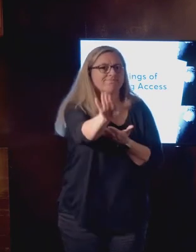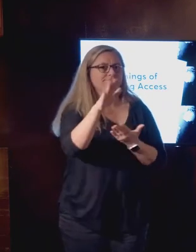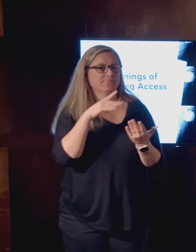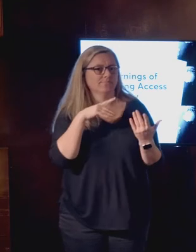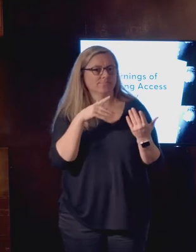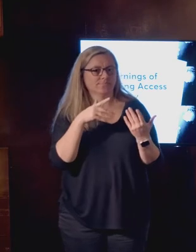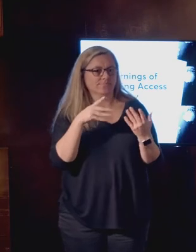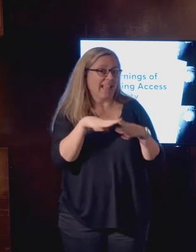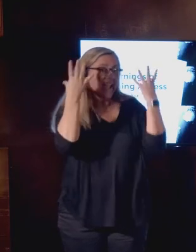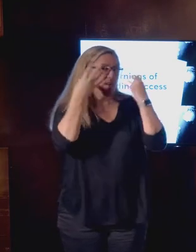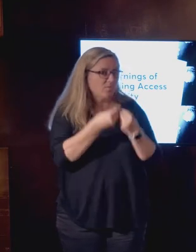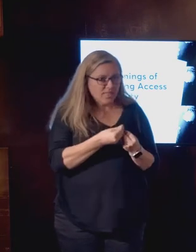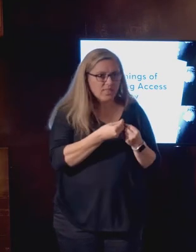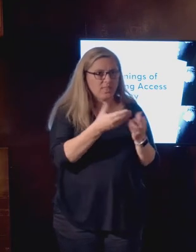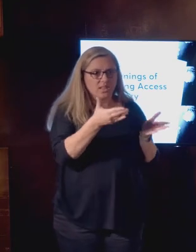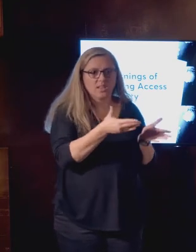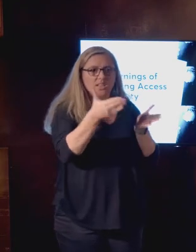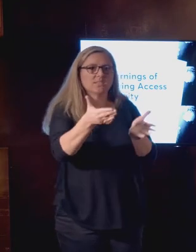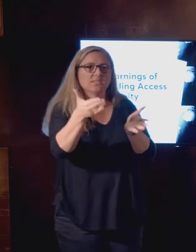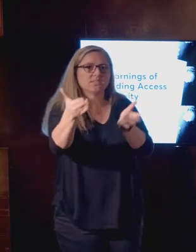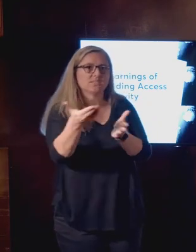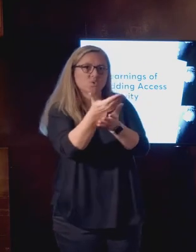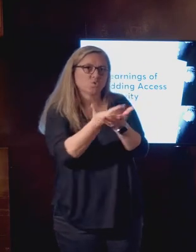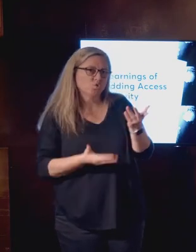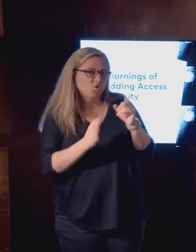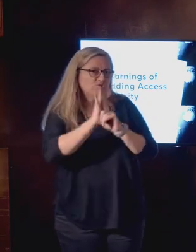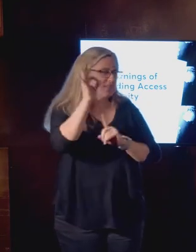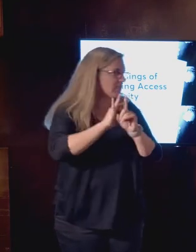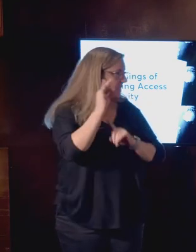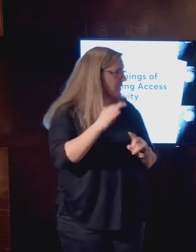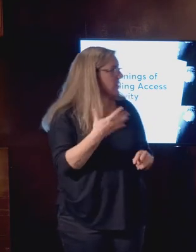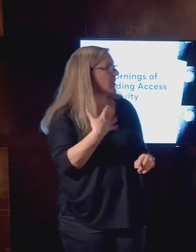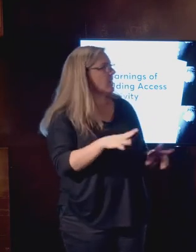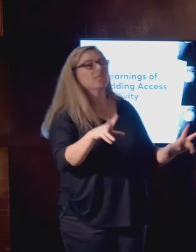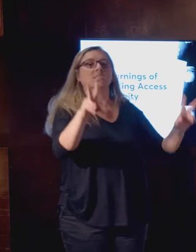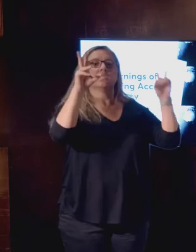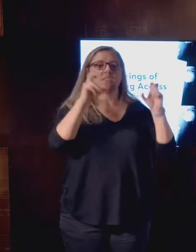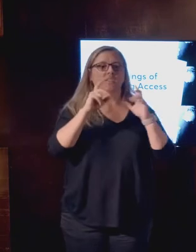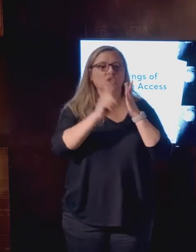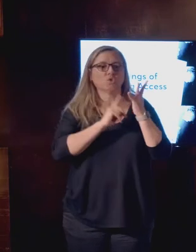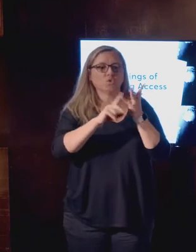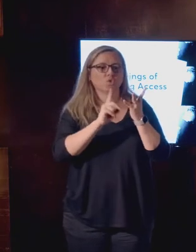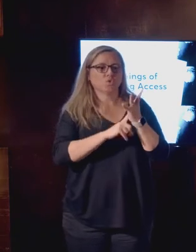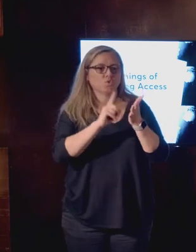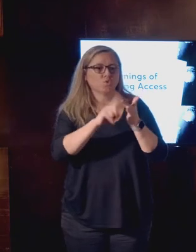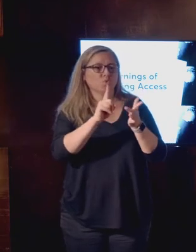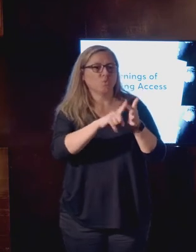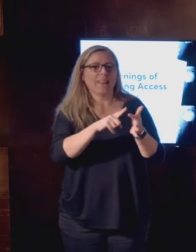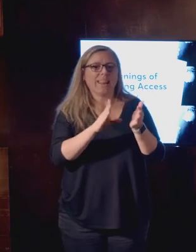forward. For me, that's why I think it's important. I want to read a quote on this topic from Julie McNamara, or Julie